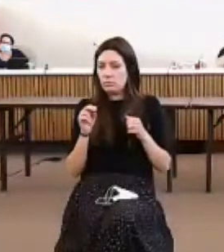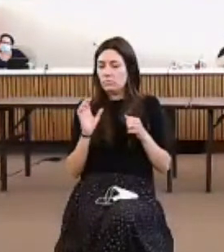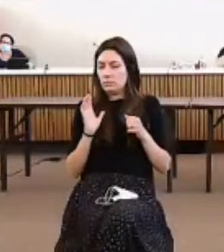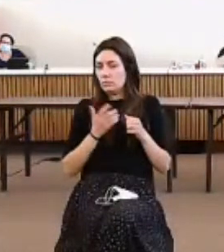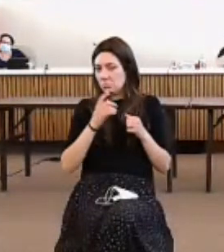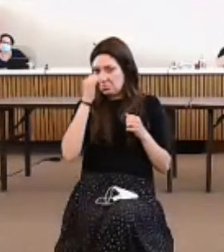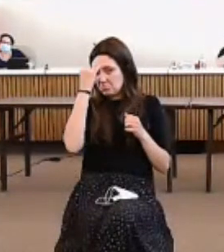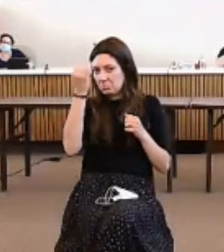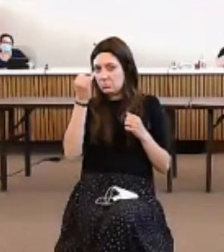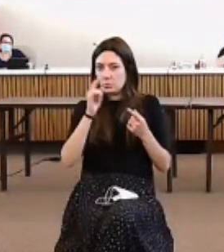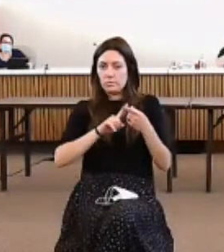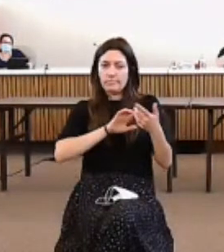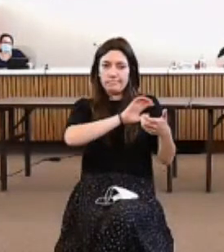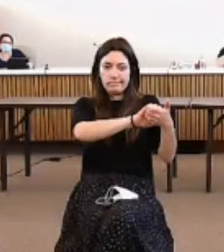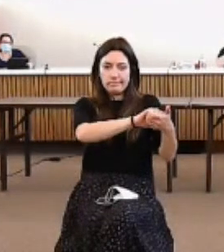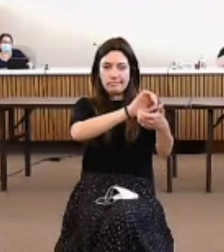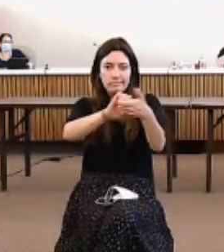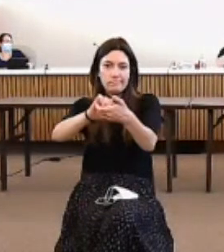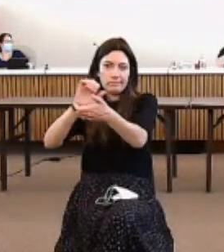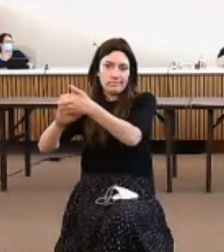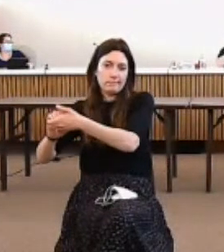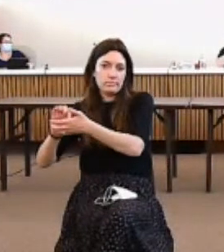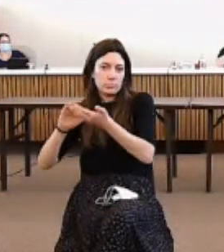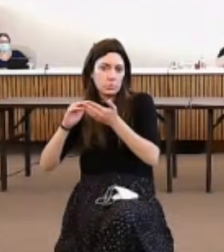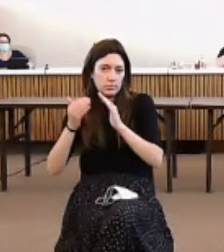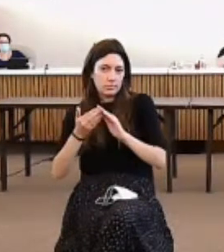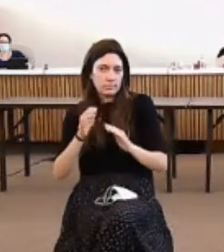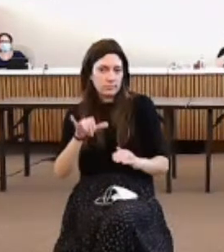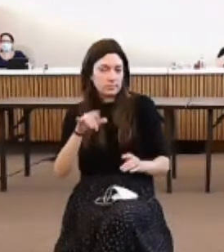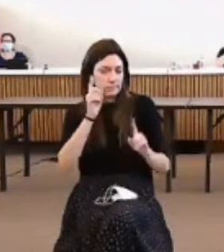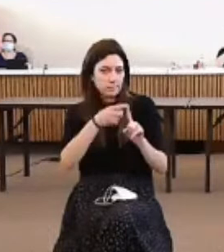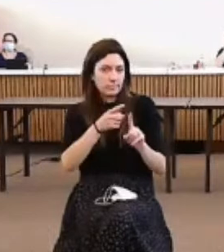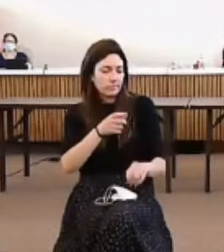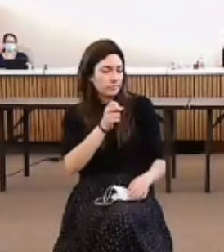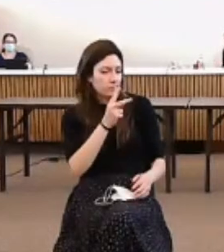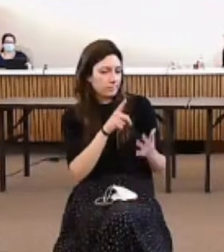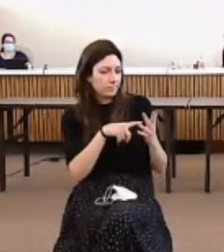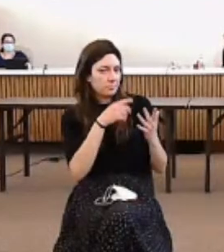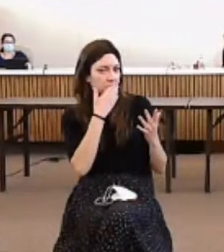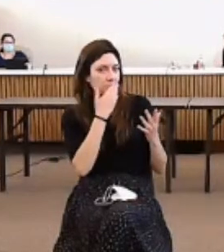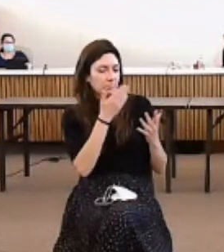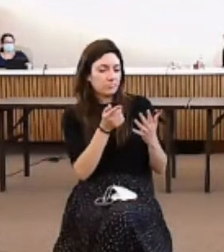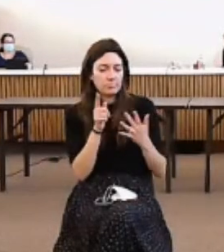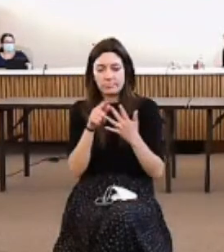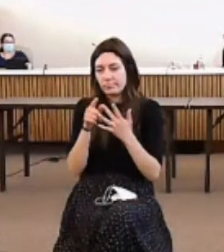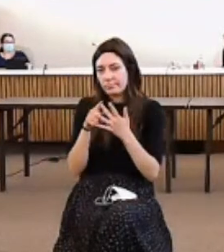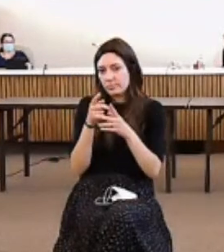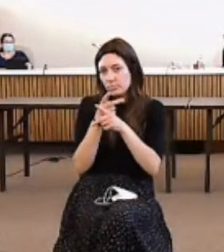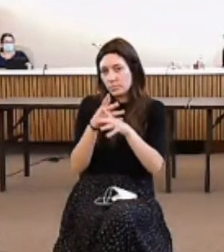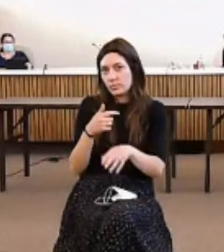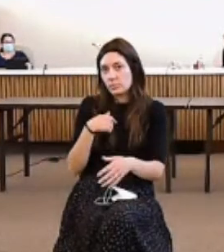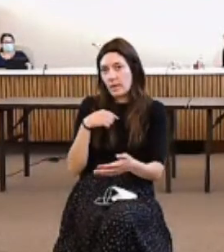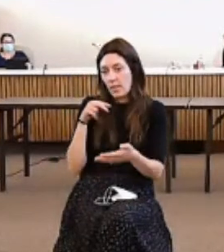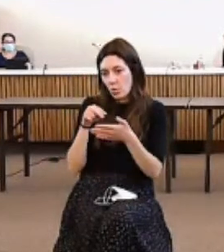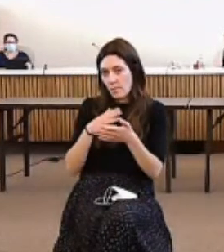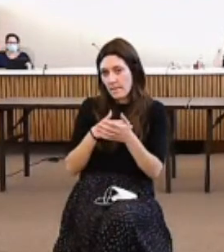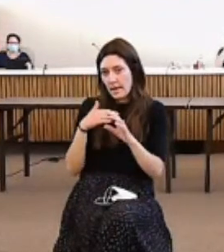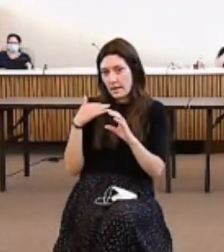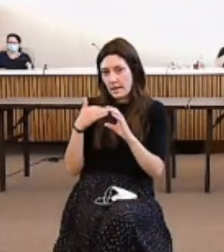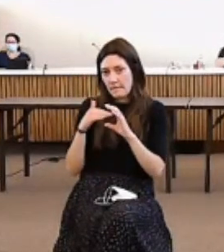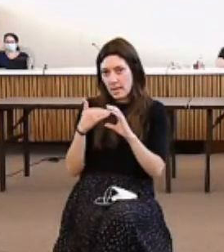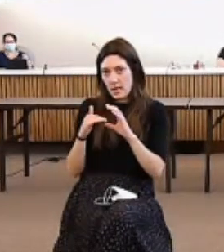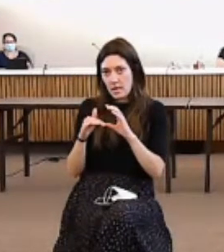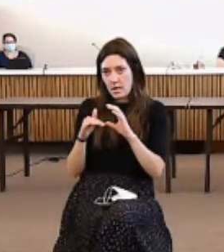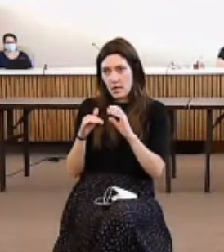the community. Okay, great. Thank you. So I pulled up my email